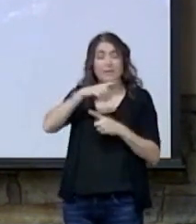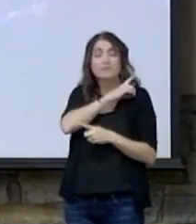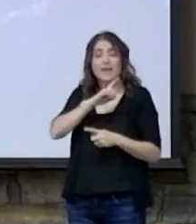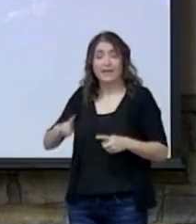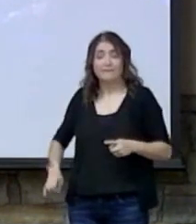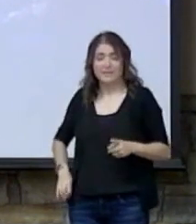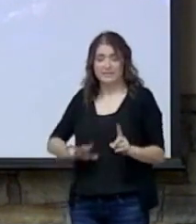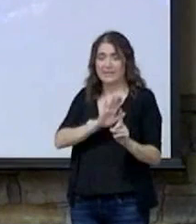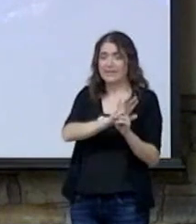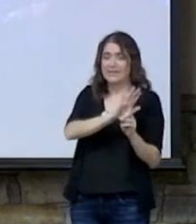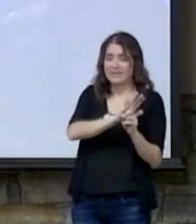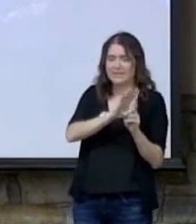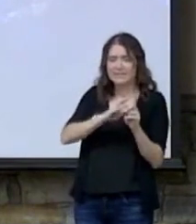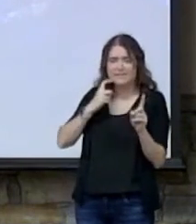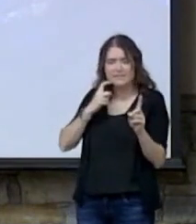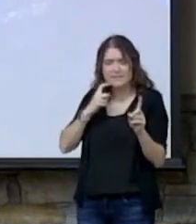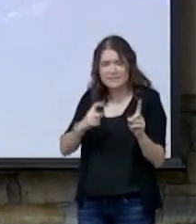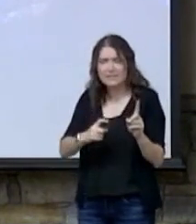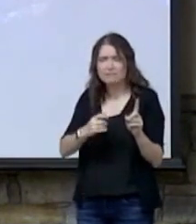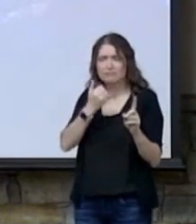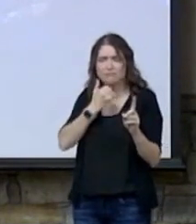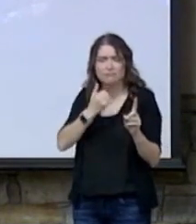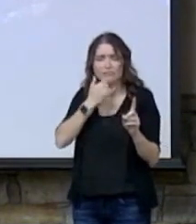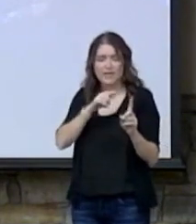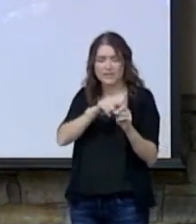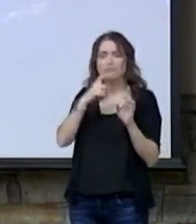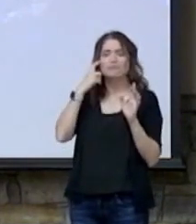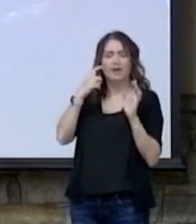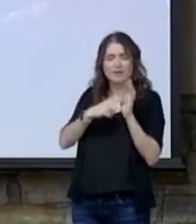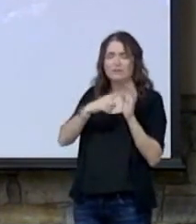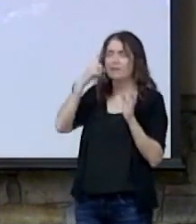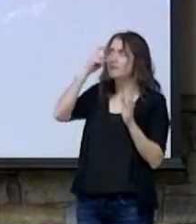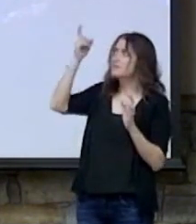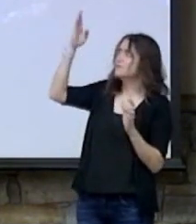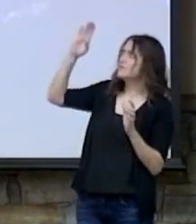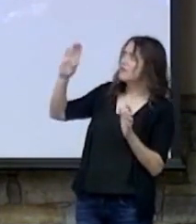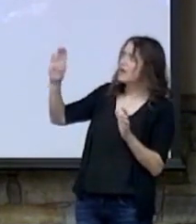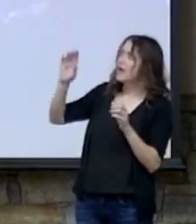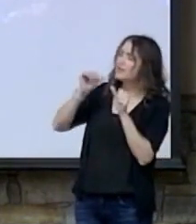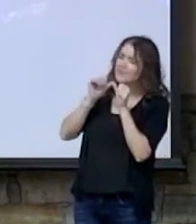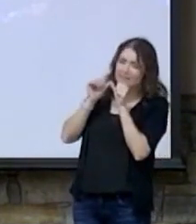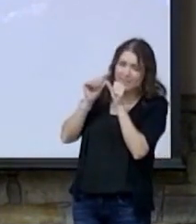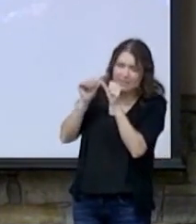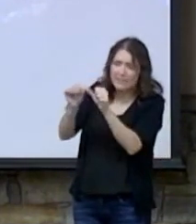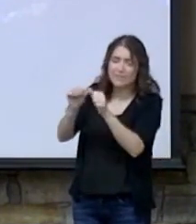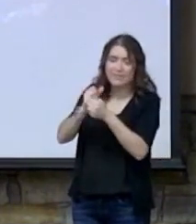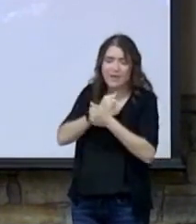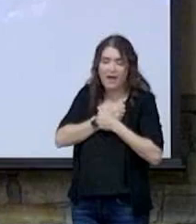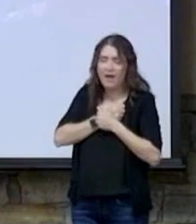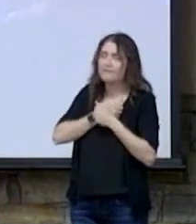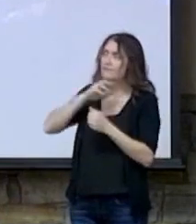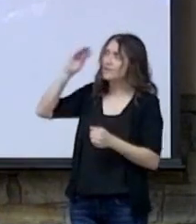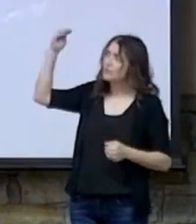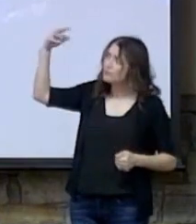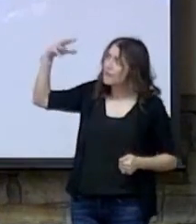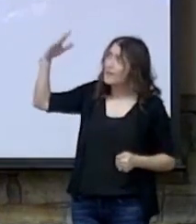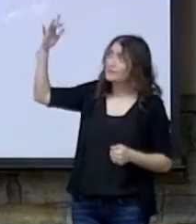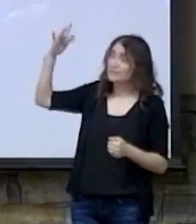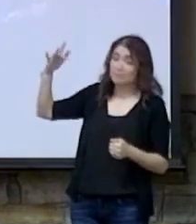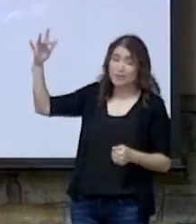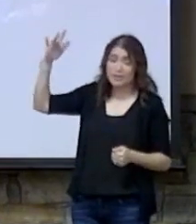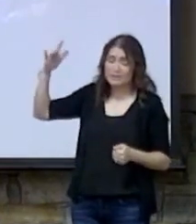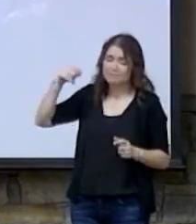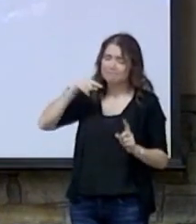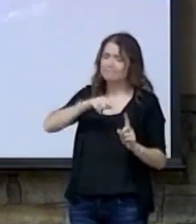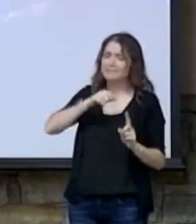committed, and he recognized because of God's steadfast love and His grace and His mercy, God didn't deal with him in